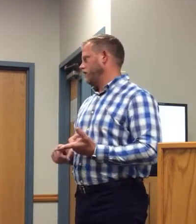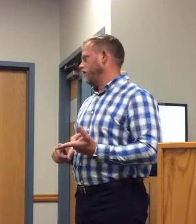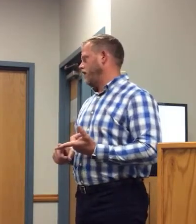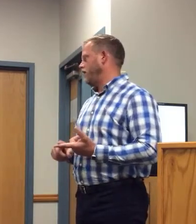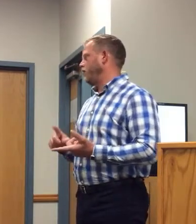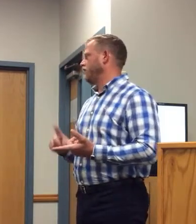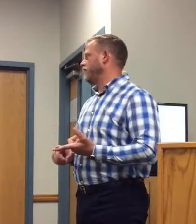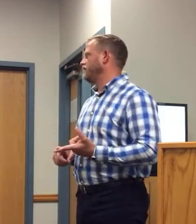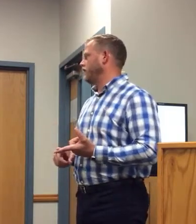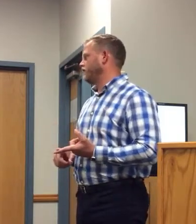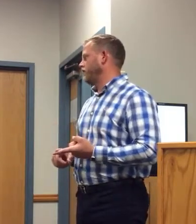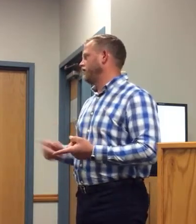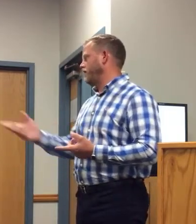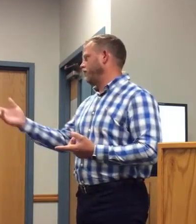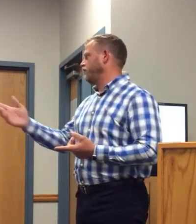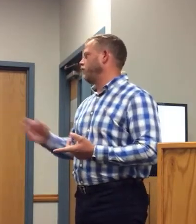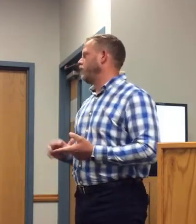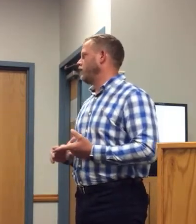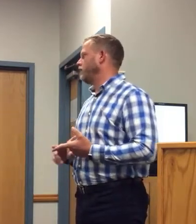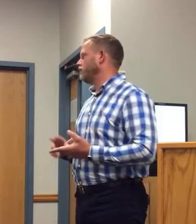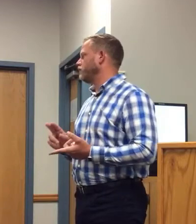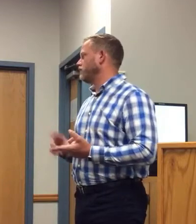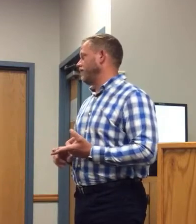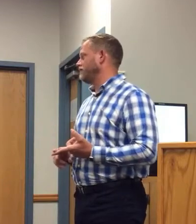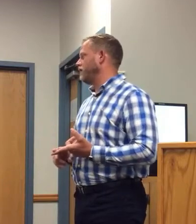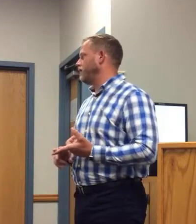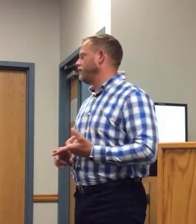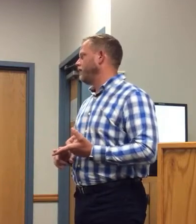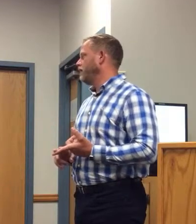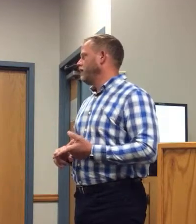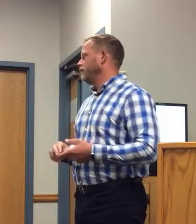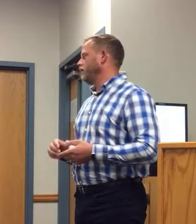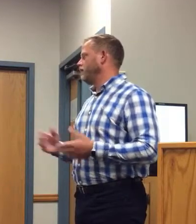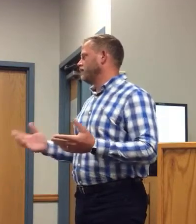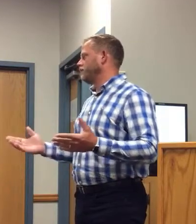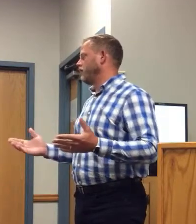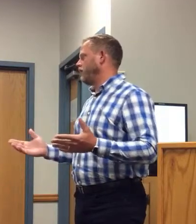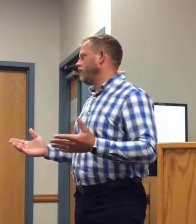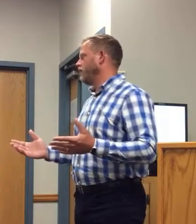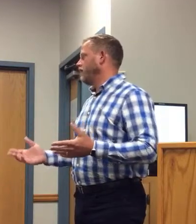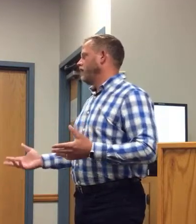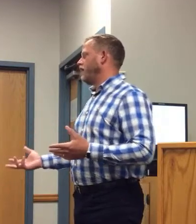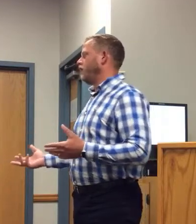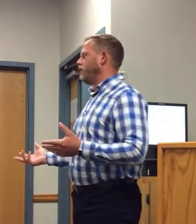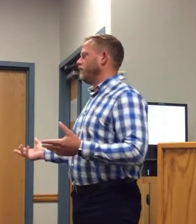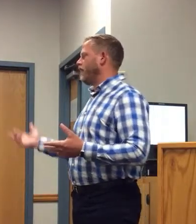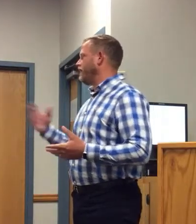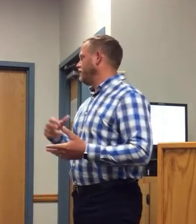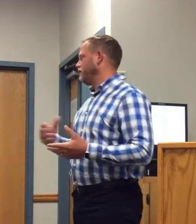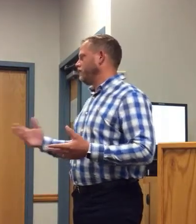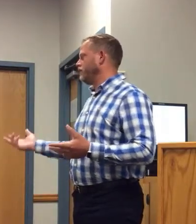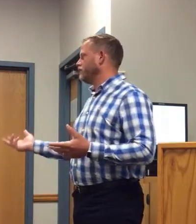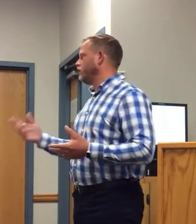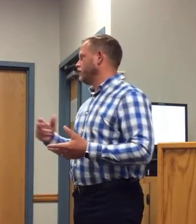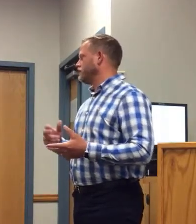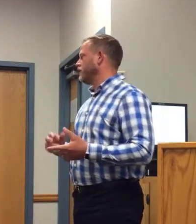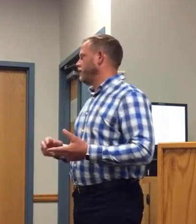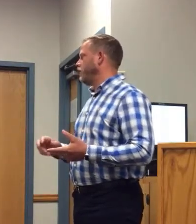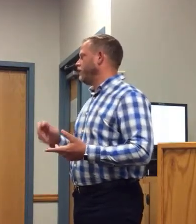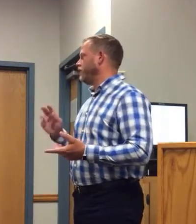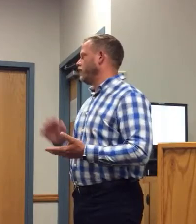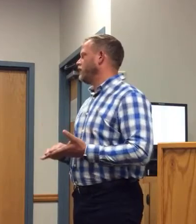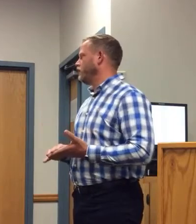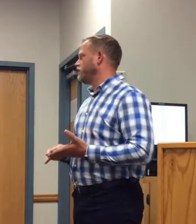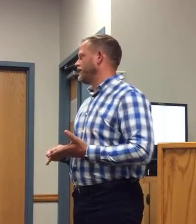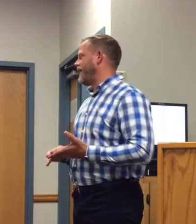is our tennis teams, for example, do our middle school tennis club. So in the spring, we invite middle schoolers to